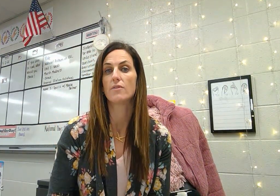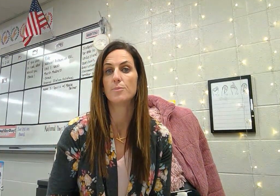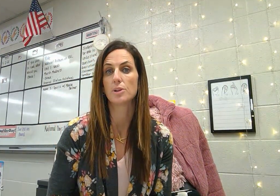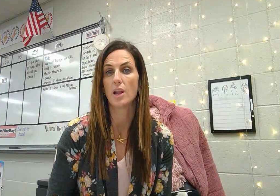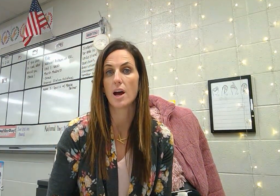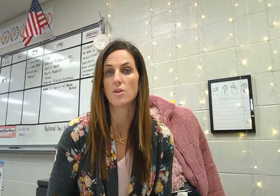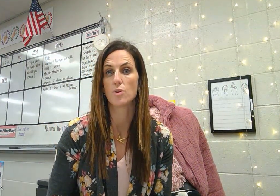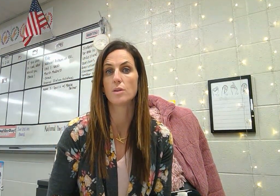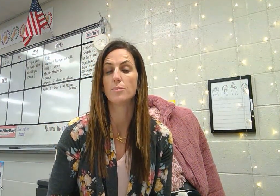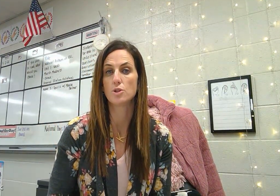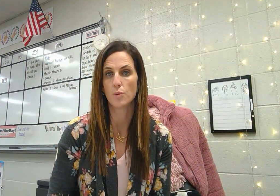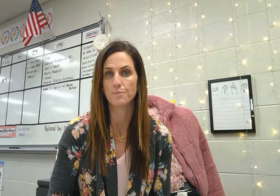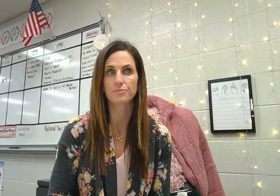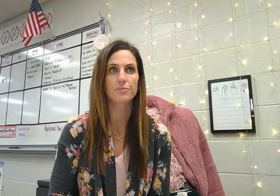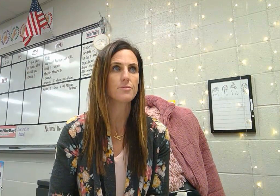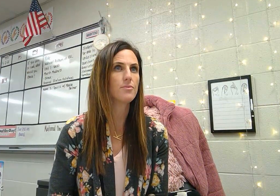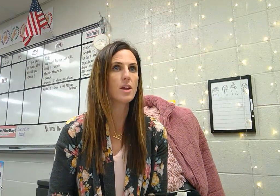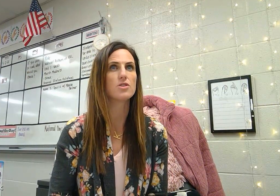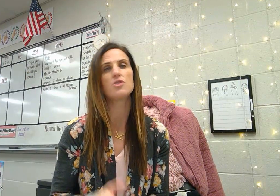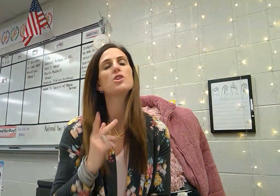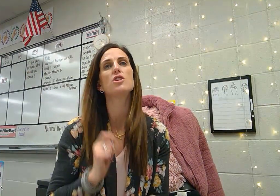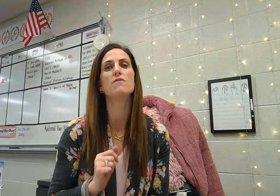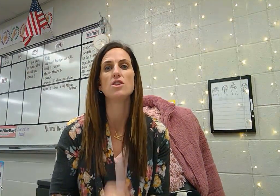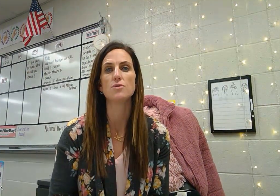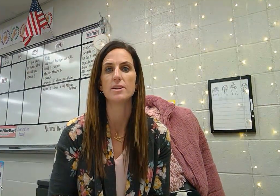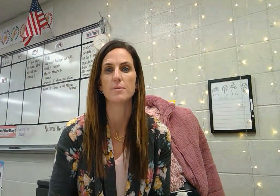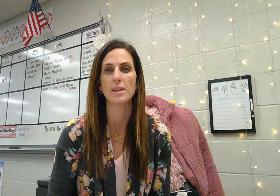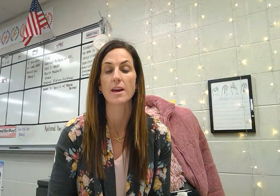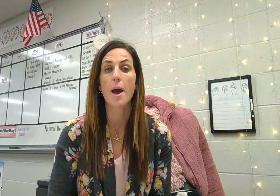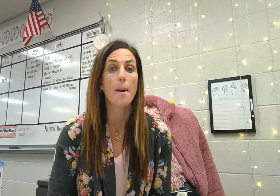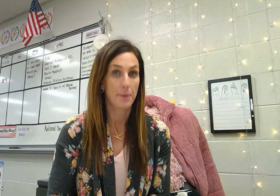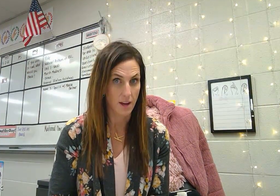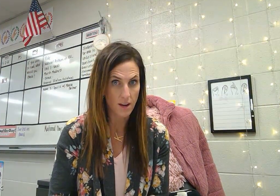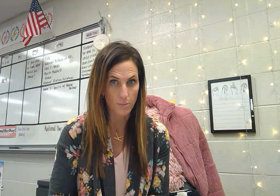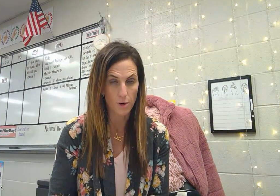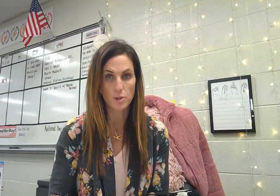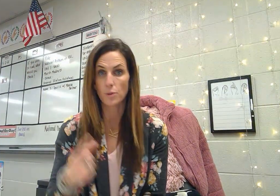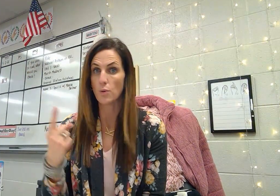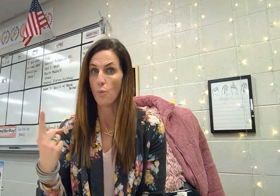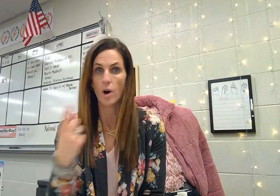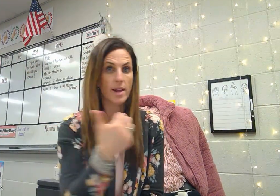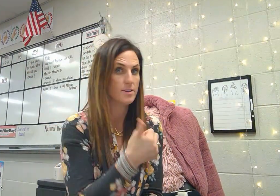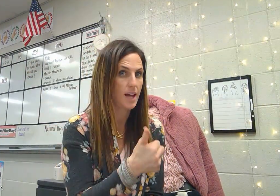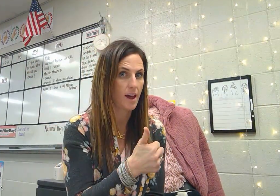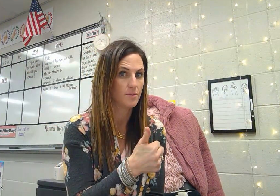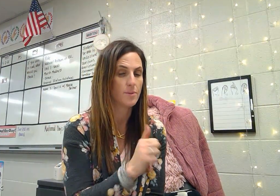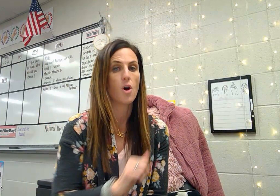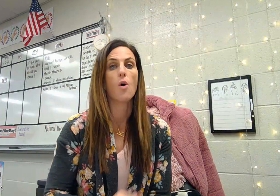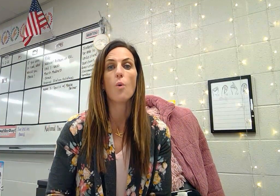of imply the word between. So you could even use it to be like, pick a number between 1 and 10.